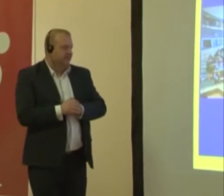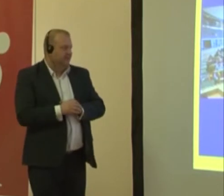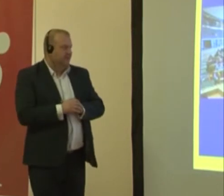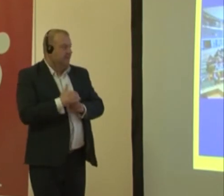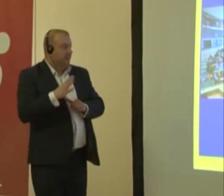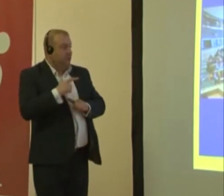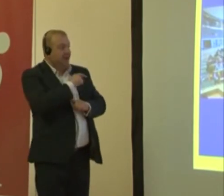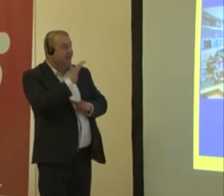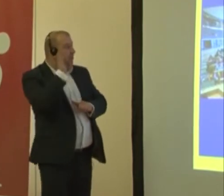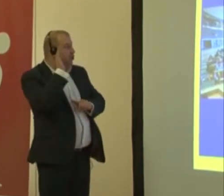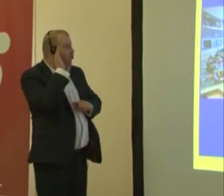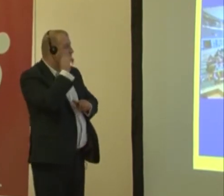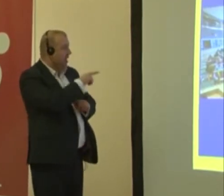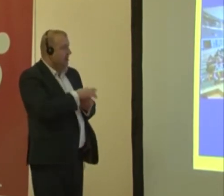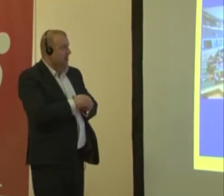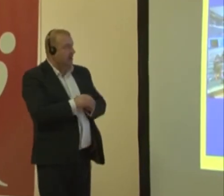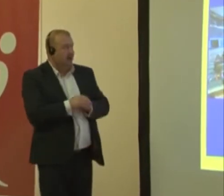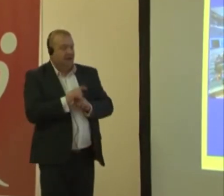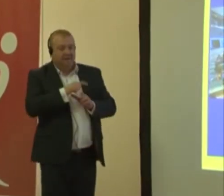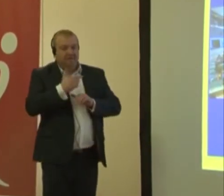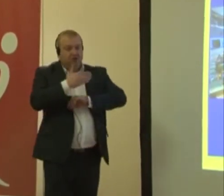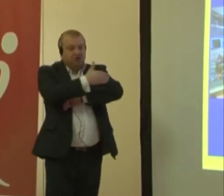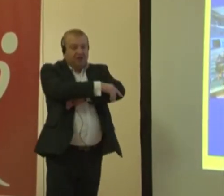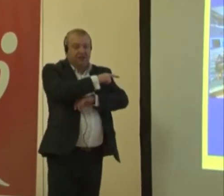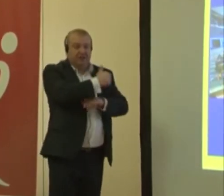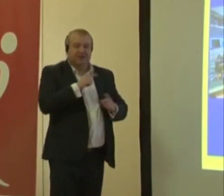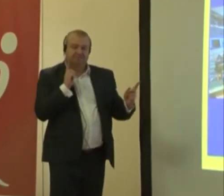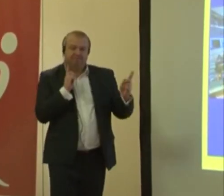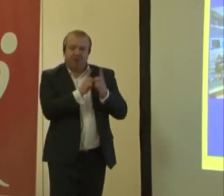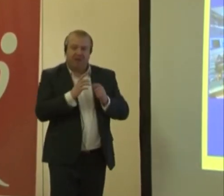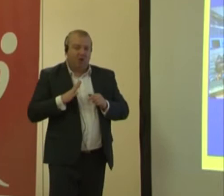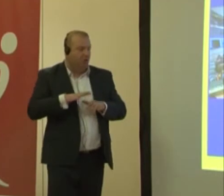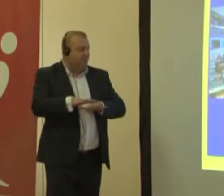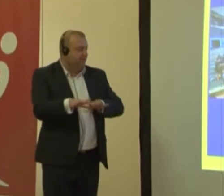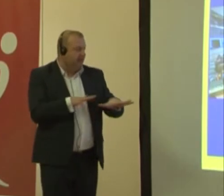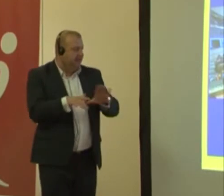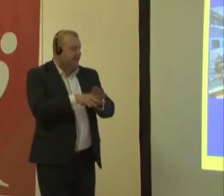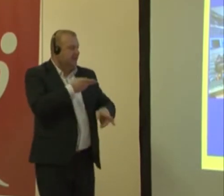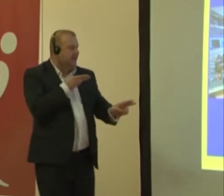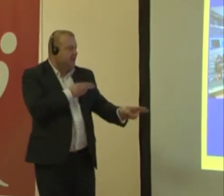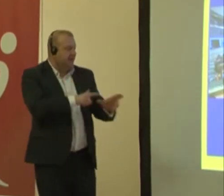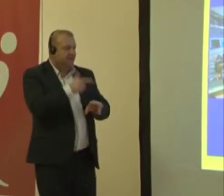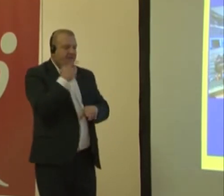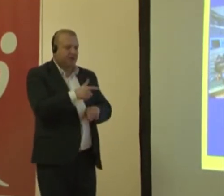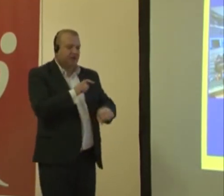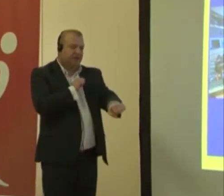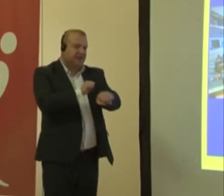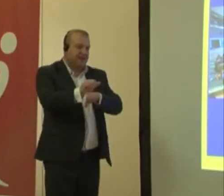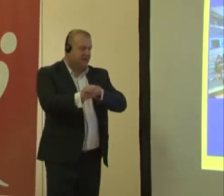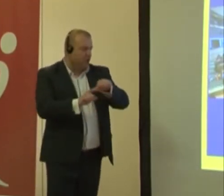one in November 2011 with a lot of people with disabilities talking to policymakers, which we think is